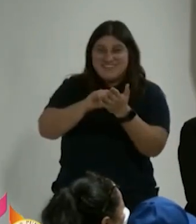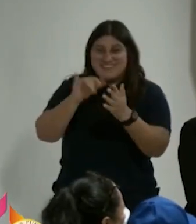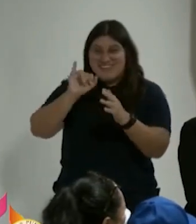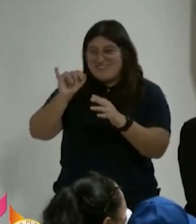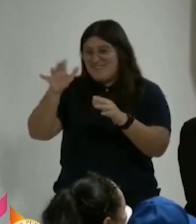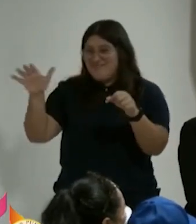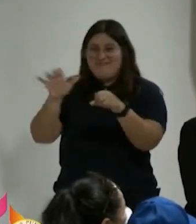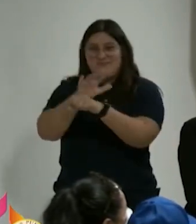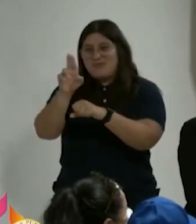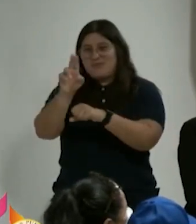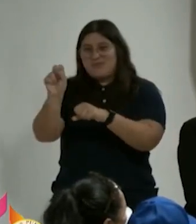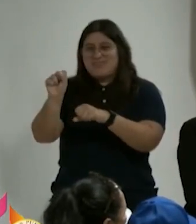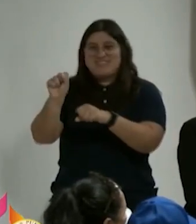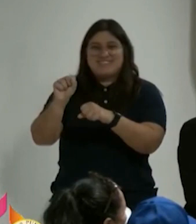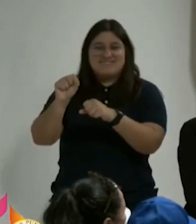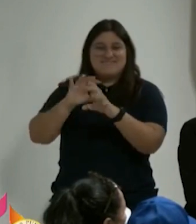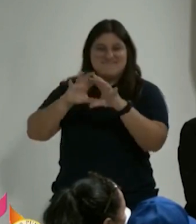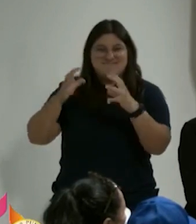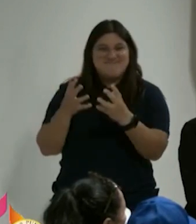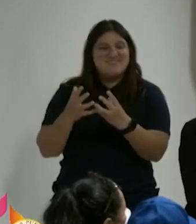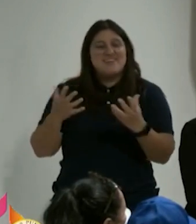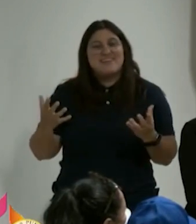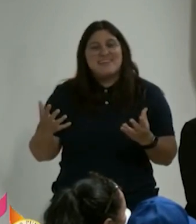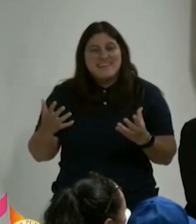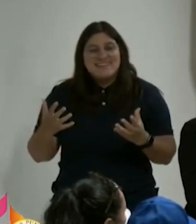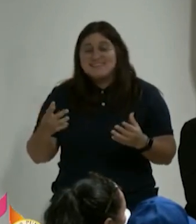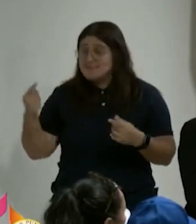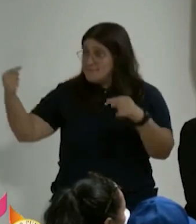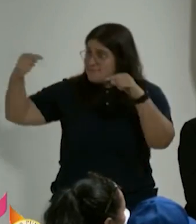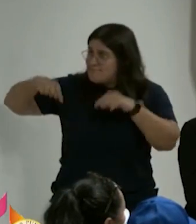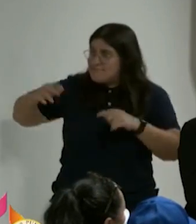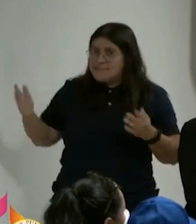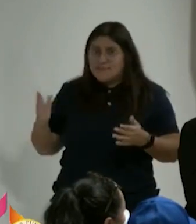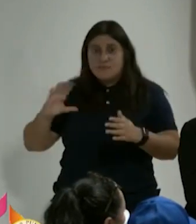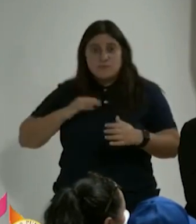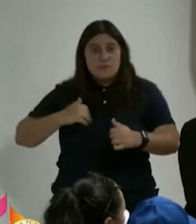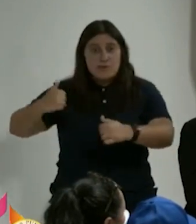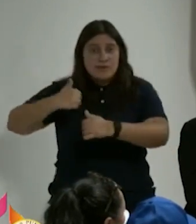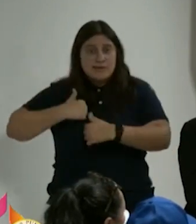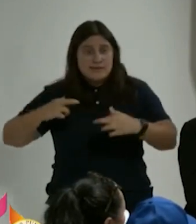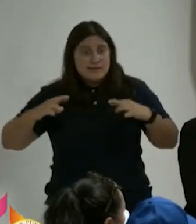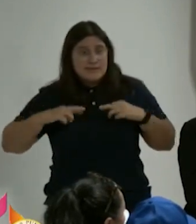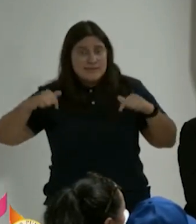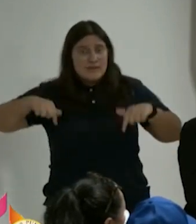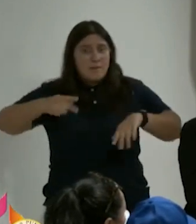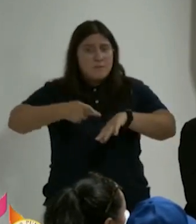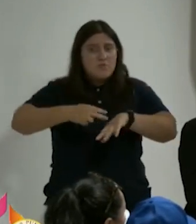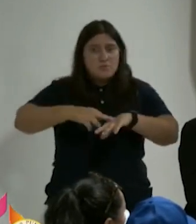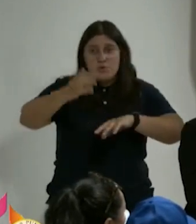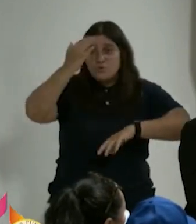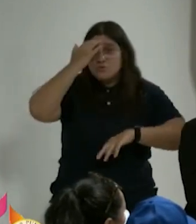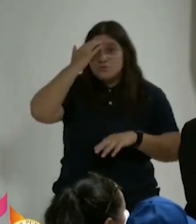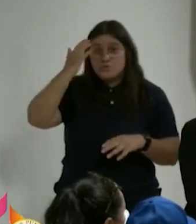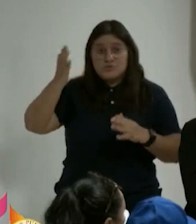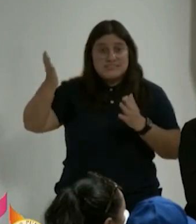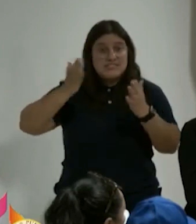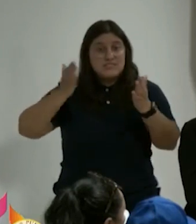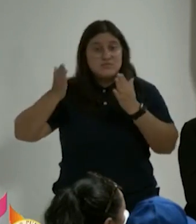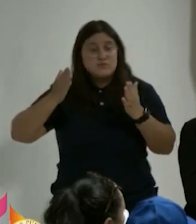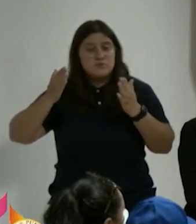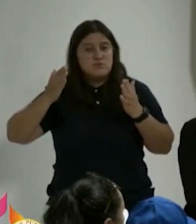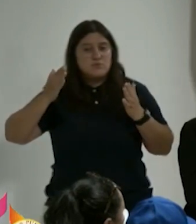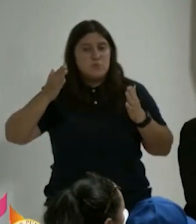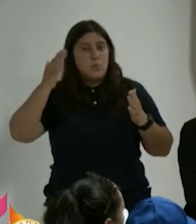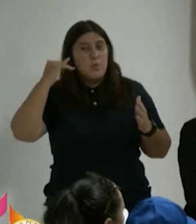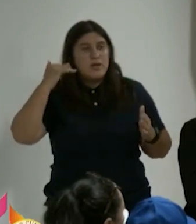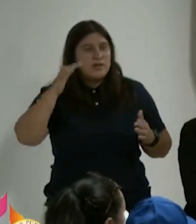United States. And for her to come here to make sure that our veterans here in Puerto Rico know the services that are available to them because of what